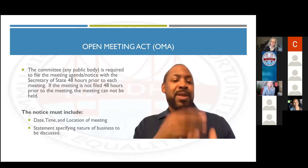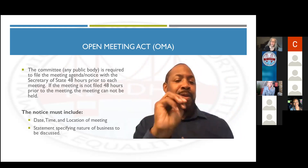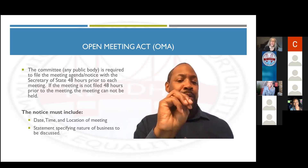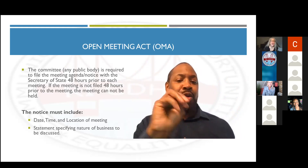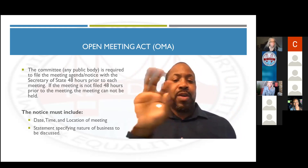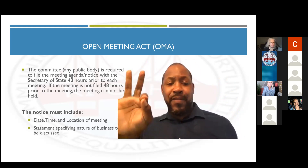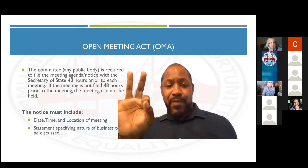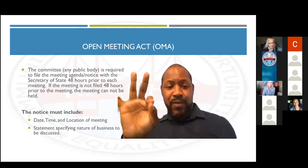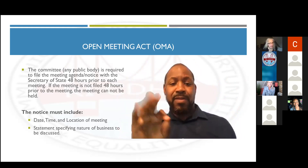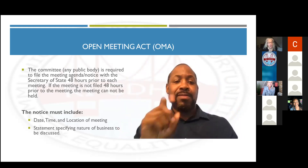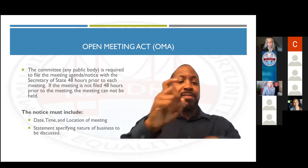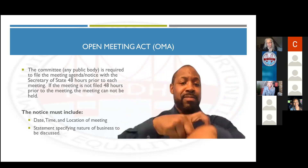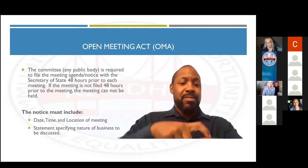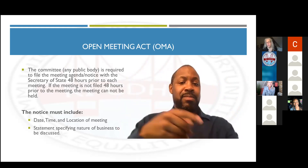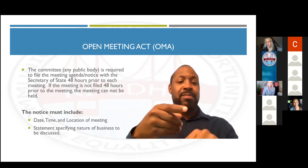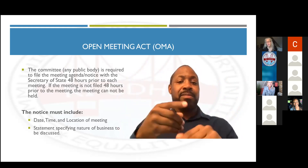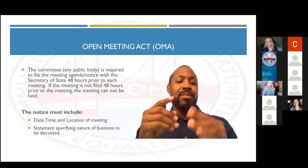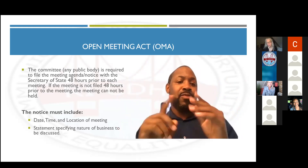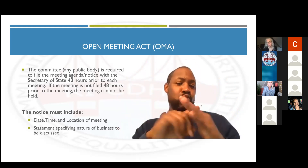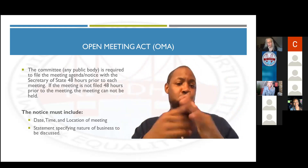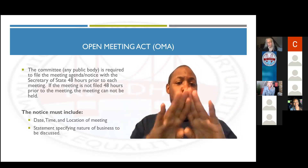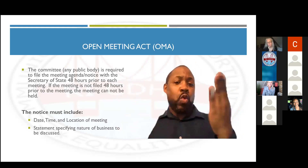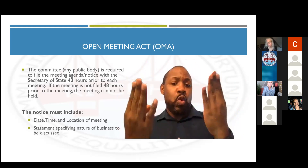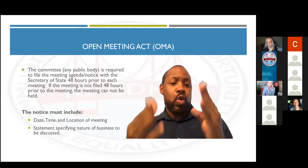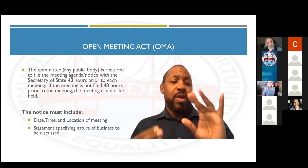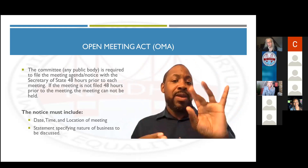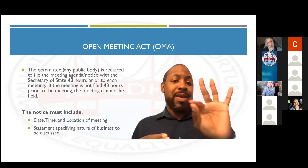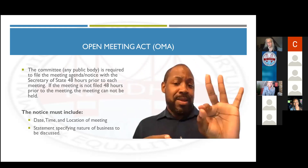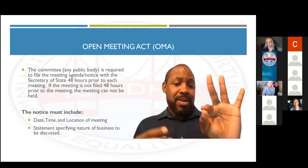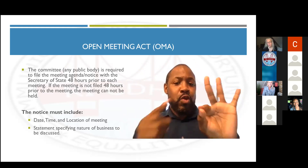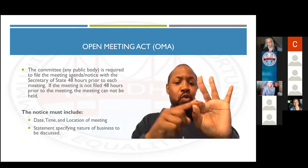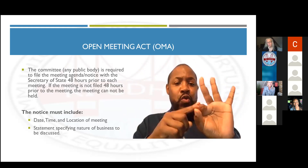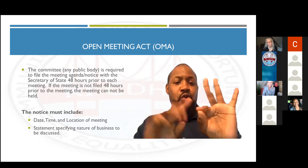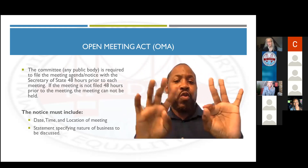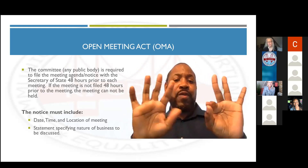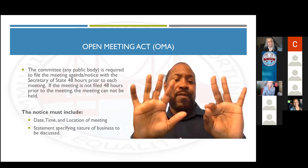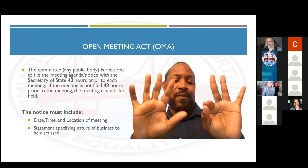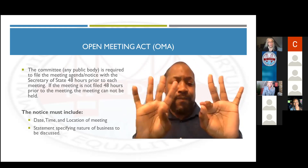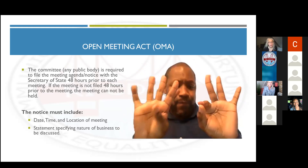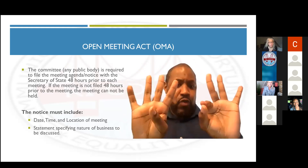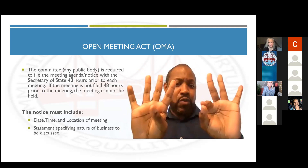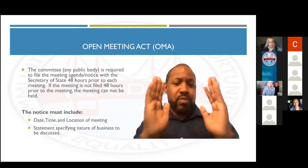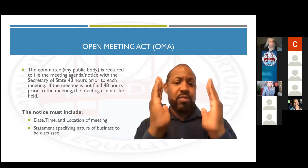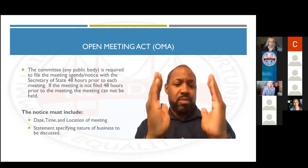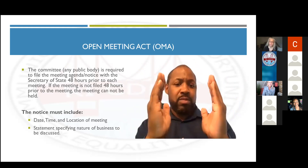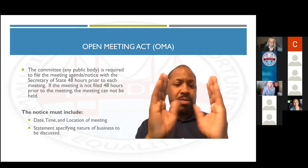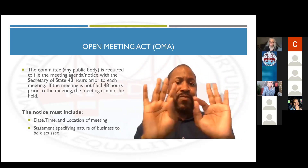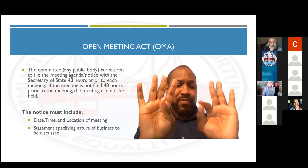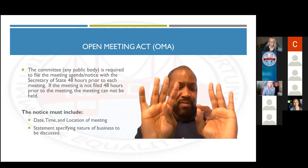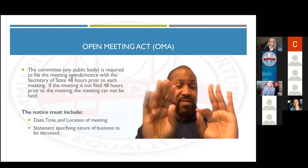We count business days, not weekends. So Monday through Friday. We open at 9 a.m. and we close at 4. So it